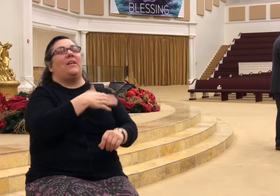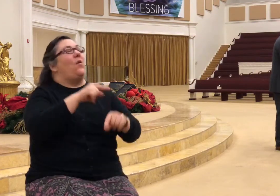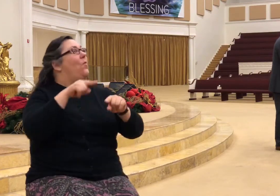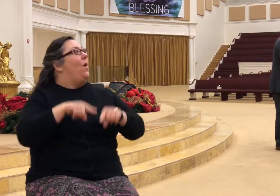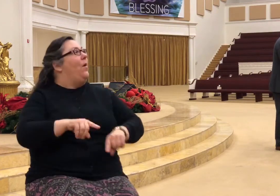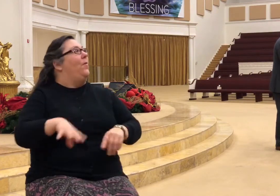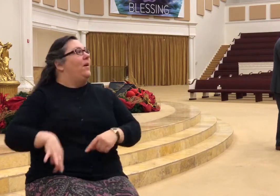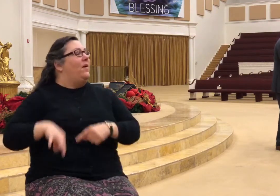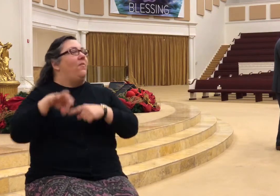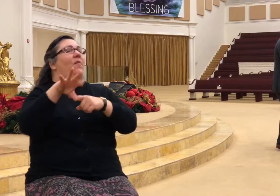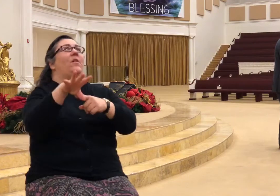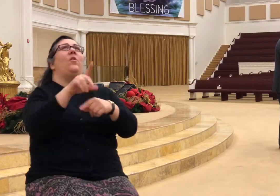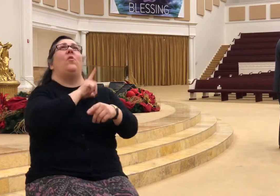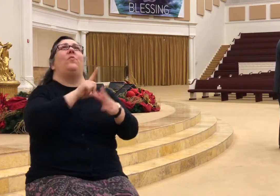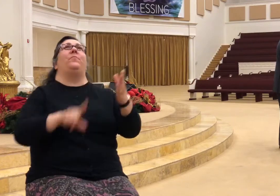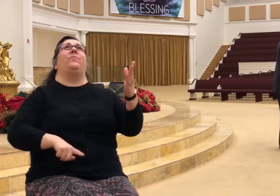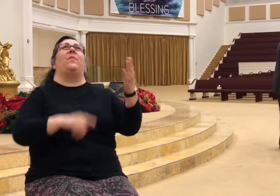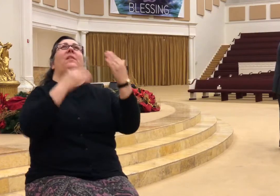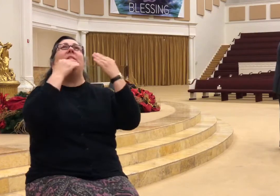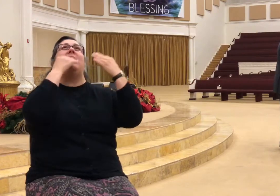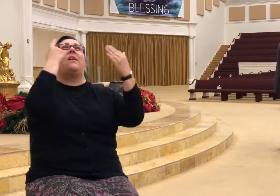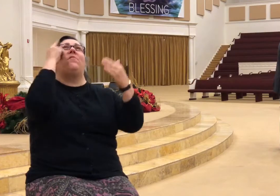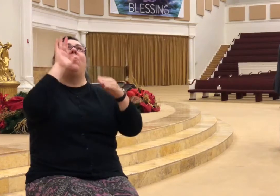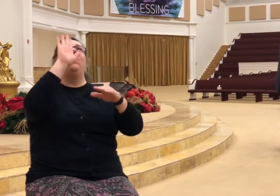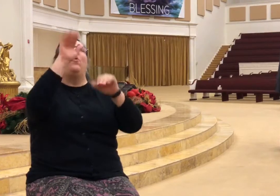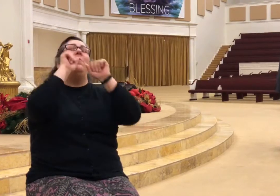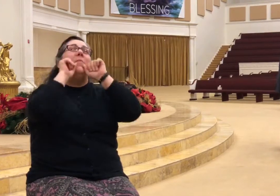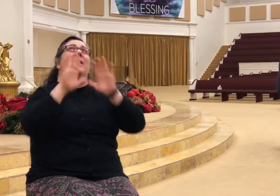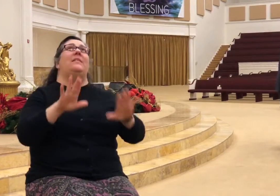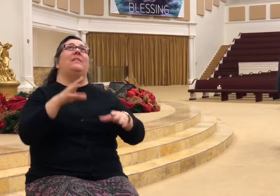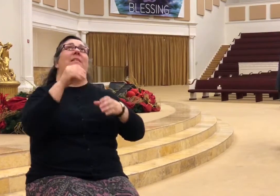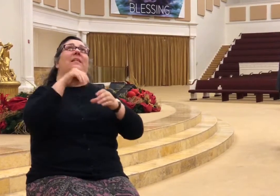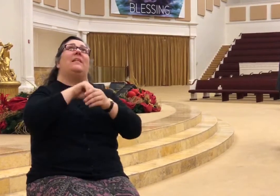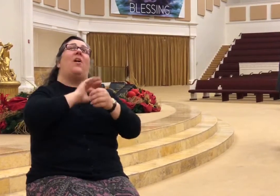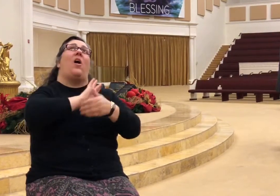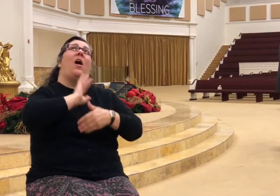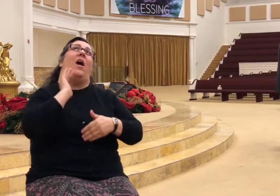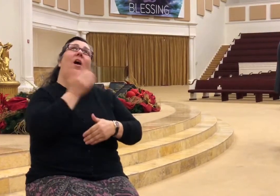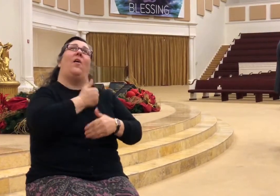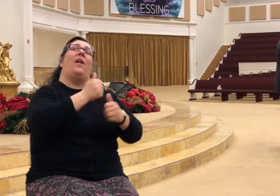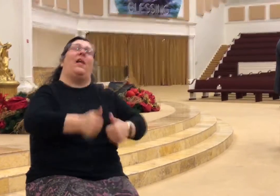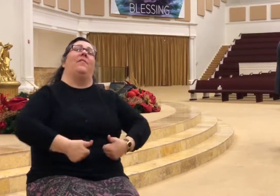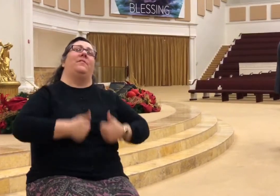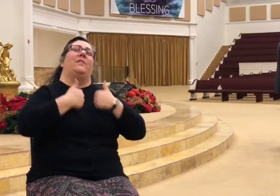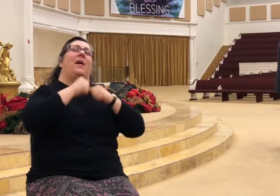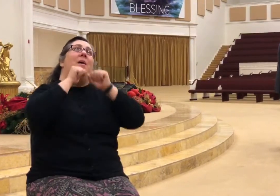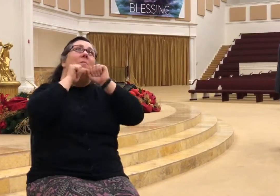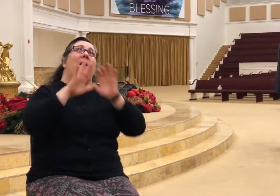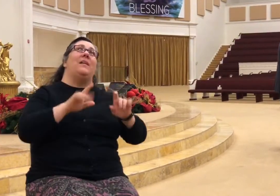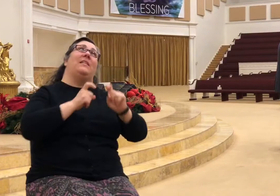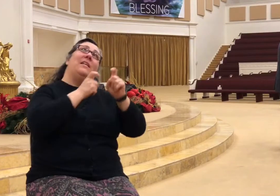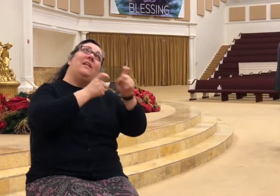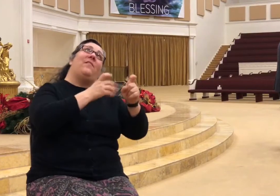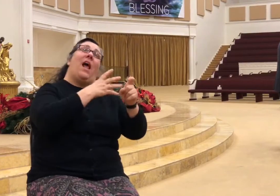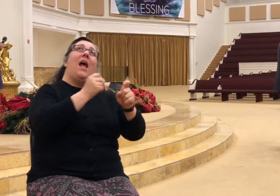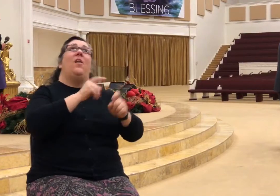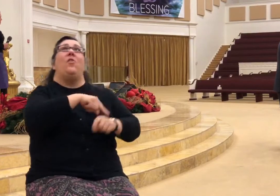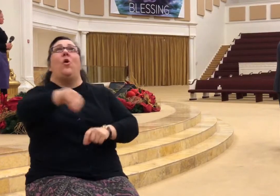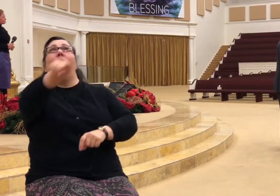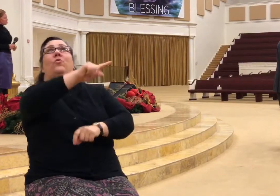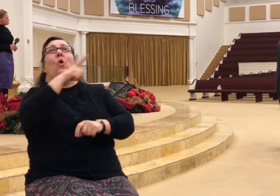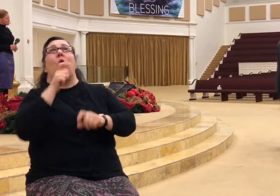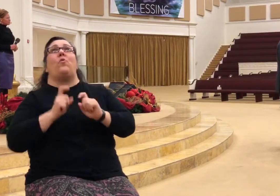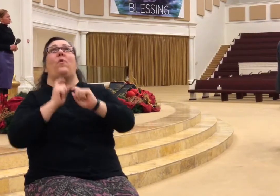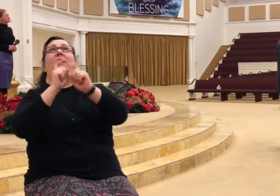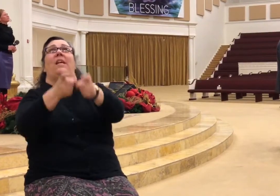our offering. Lord, we thank you today for your blessing in our life. We pray that you would bless the gift and the giver alike. I pray that all of